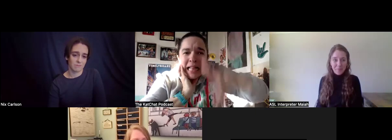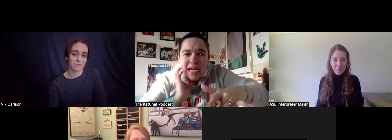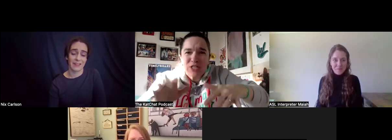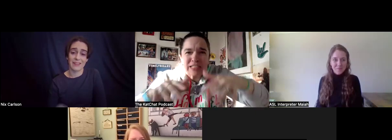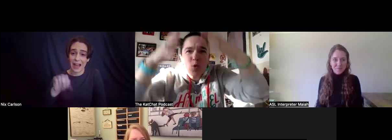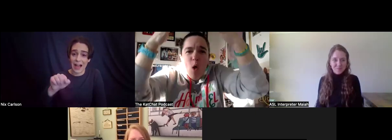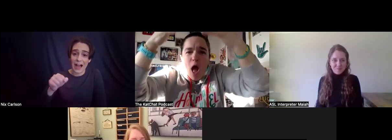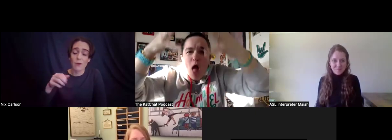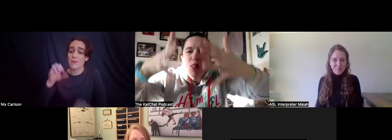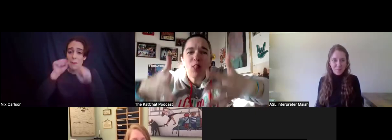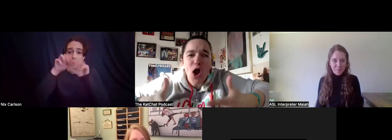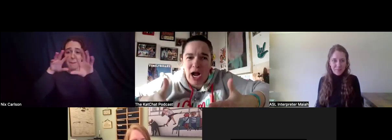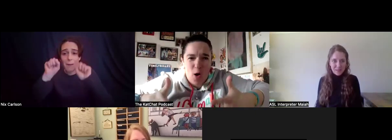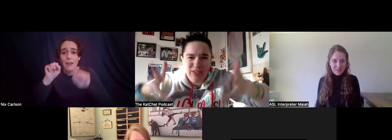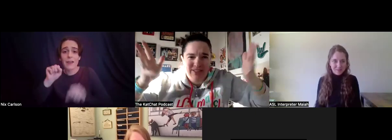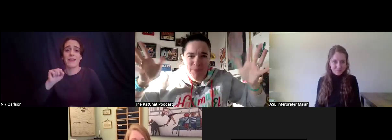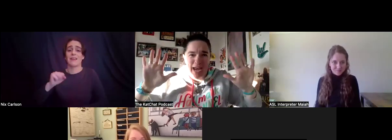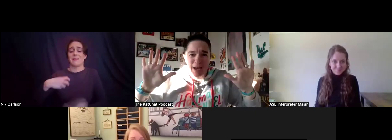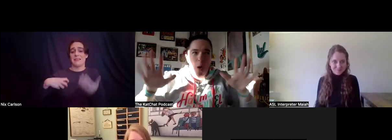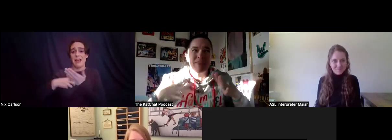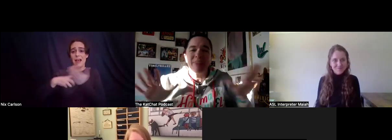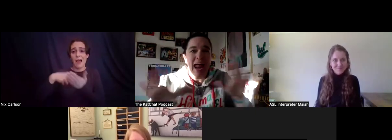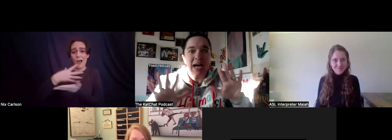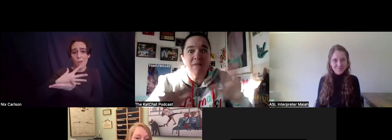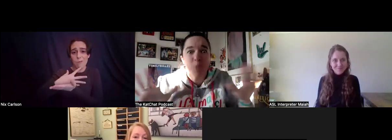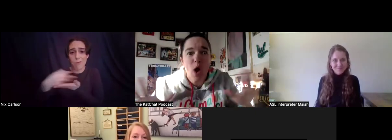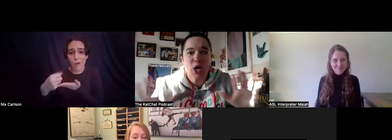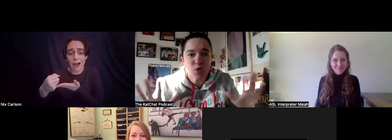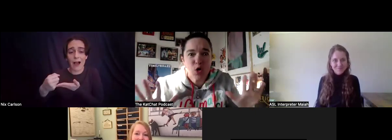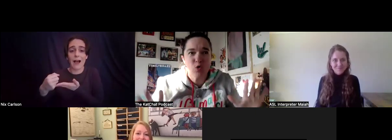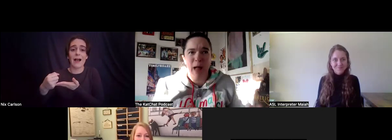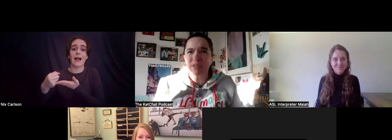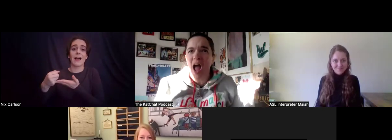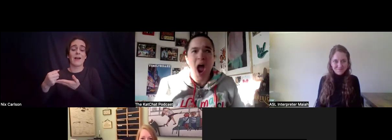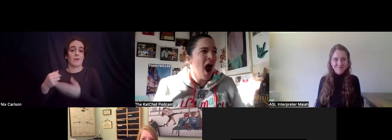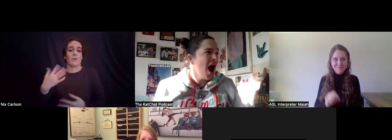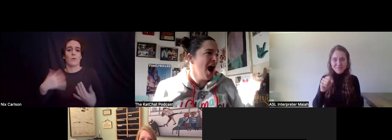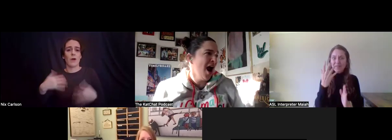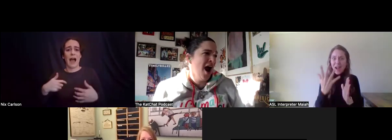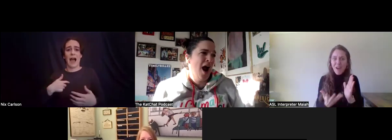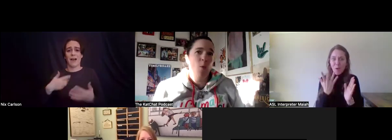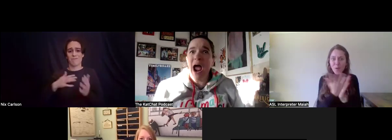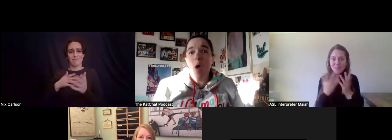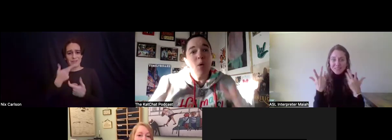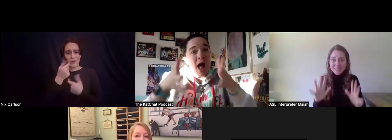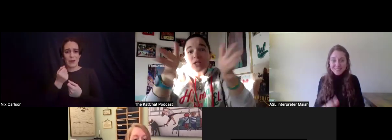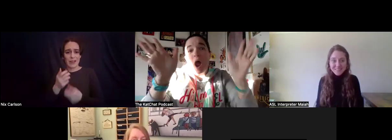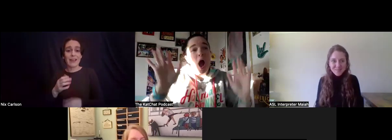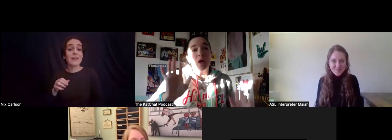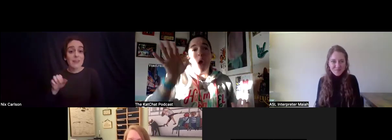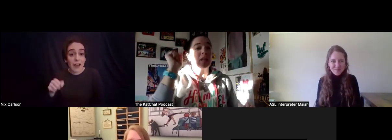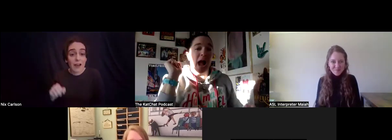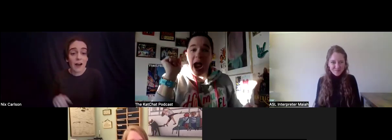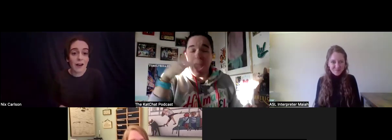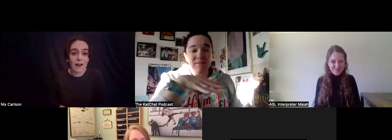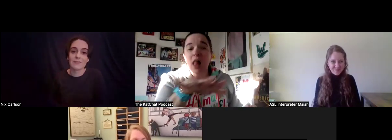even clicked just to look or something, 5 hours. I I can mean, afford a cruise. But I was like, yeah, why yeah, we would